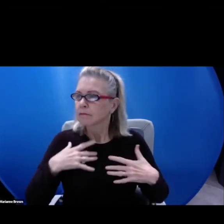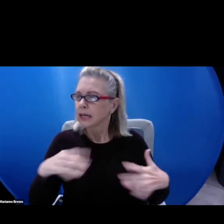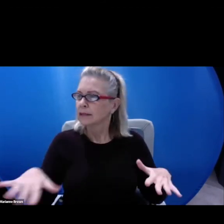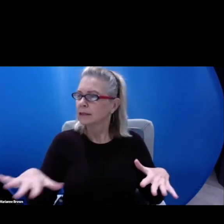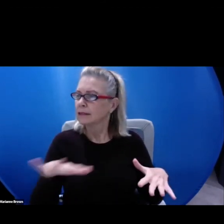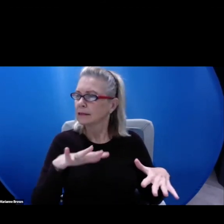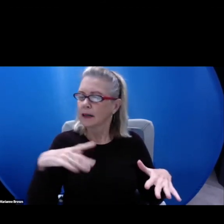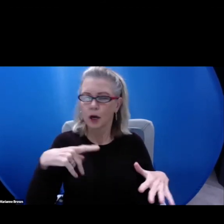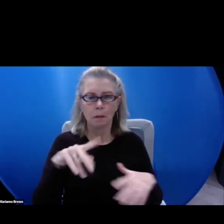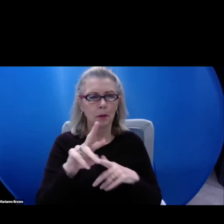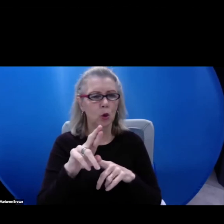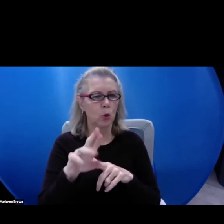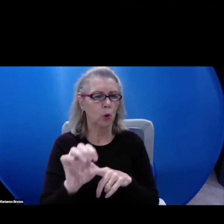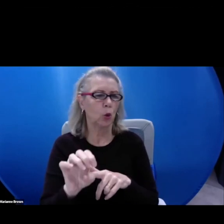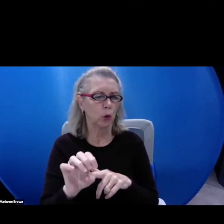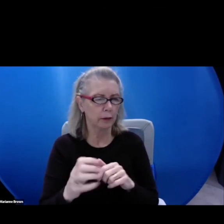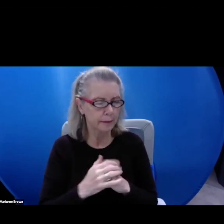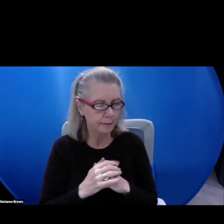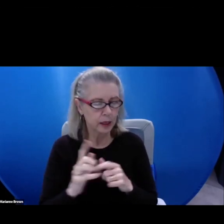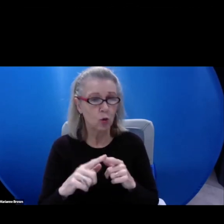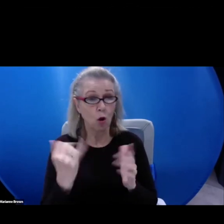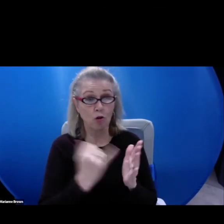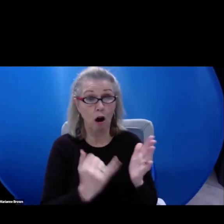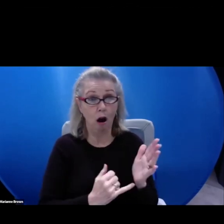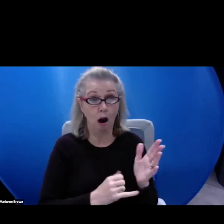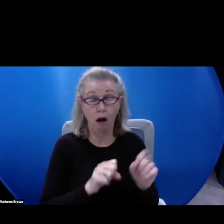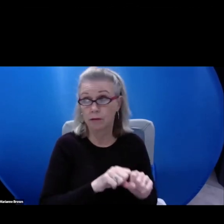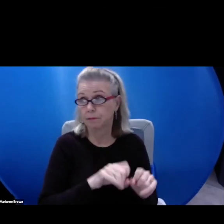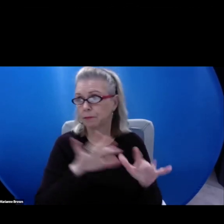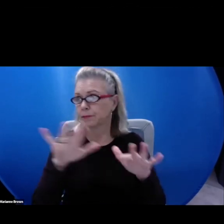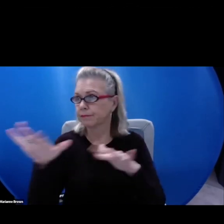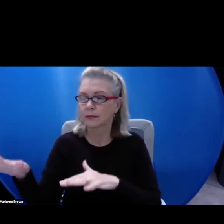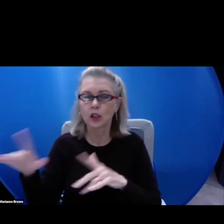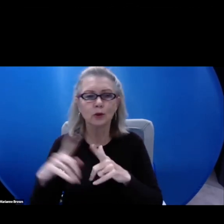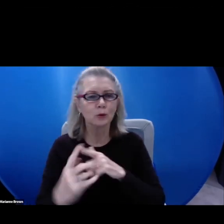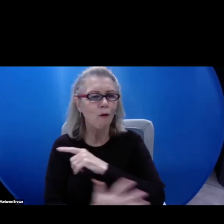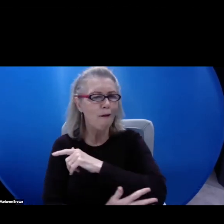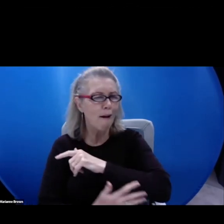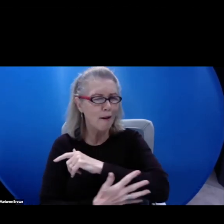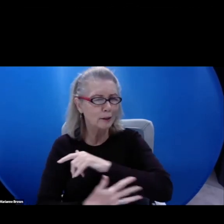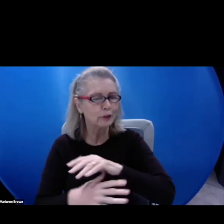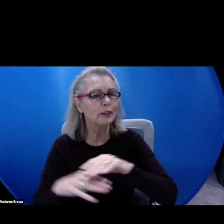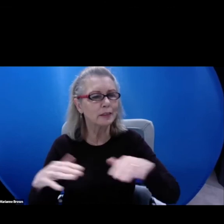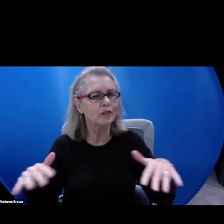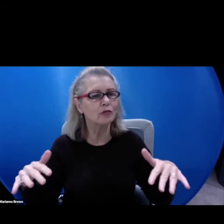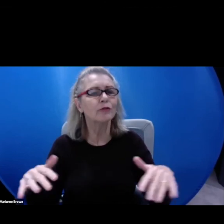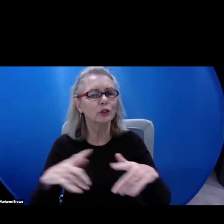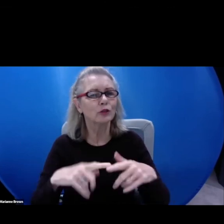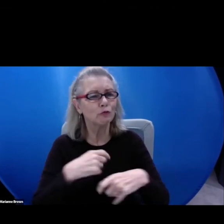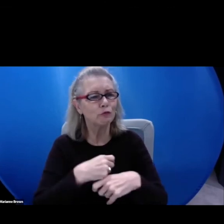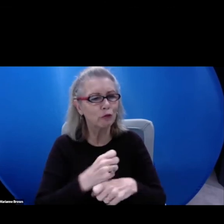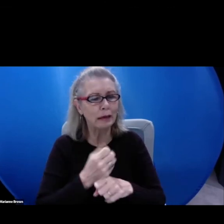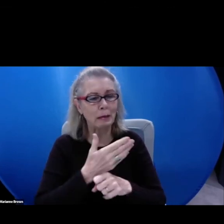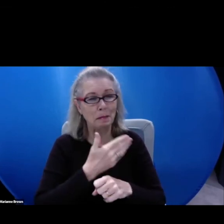So when artists flocked to the countryside seeking better conditions for creating art, however, the